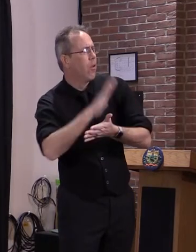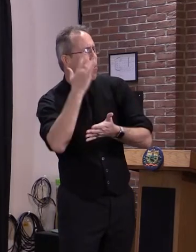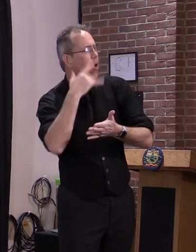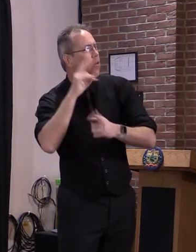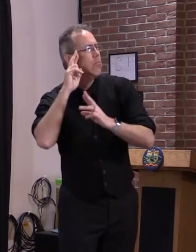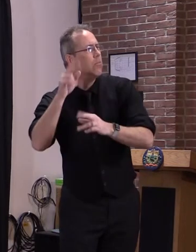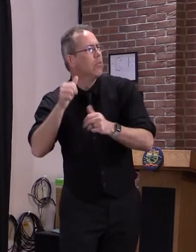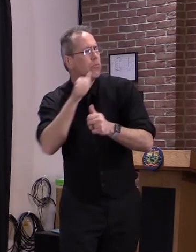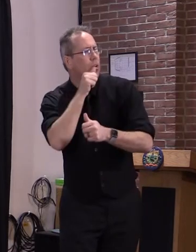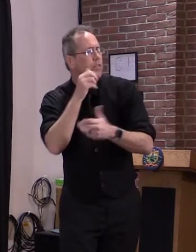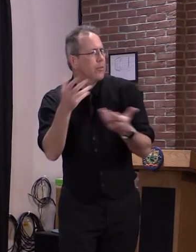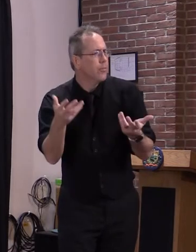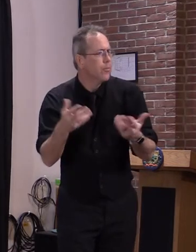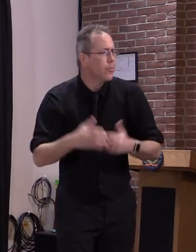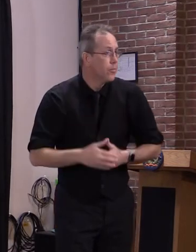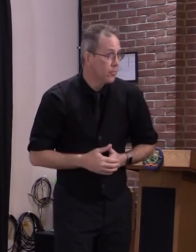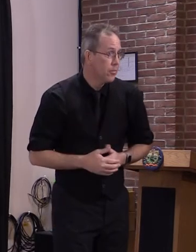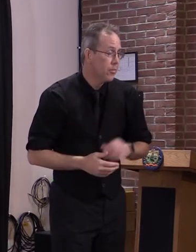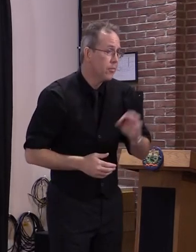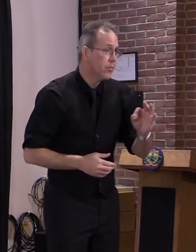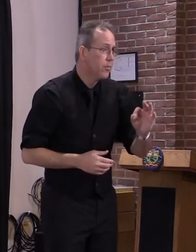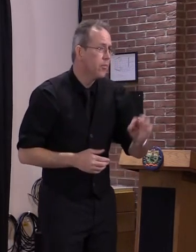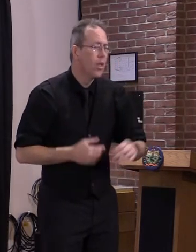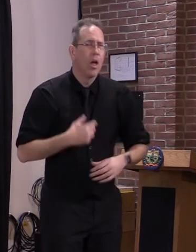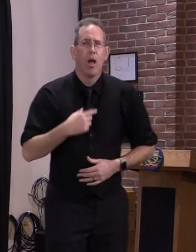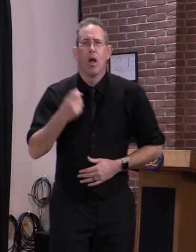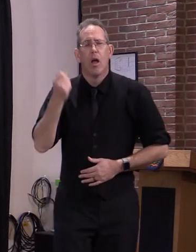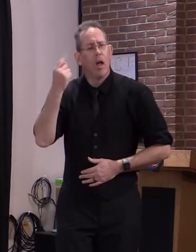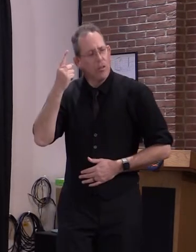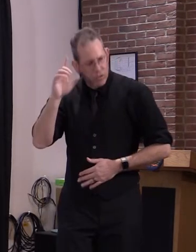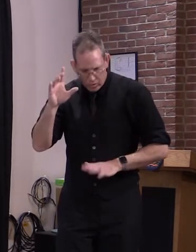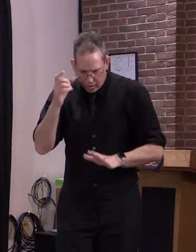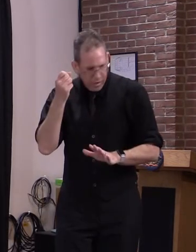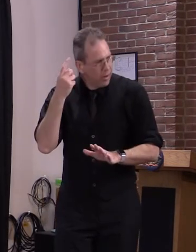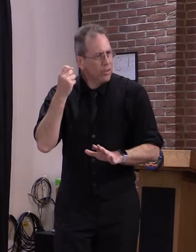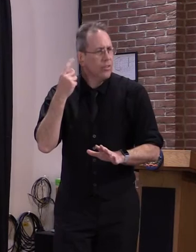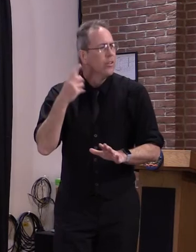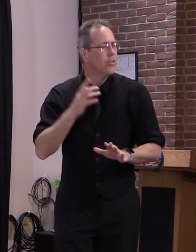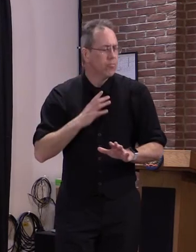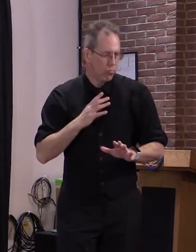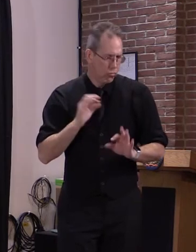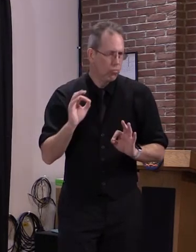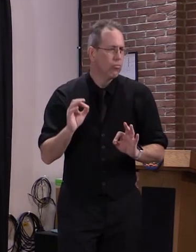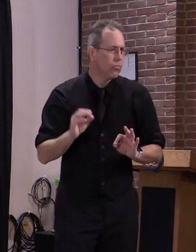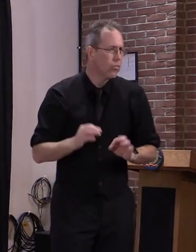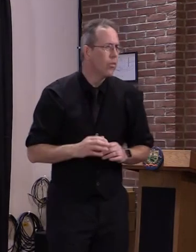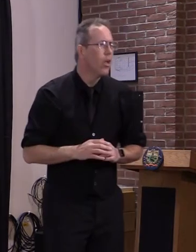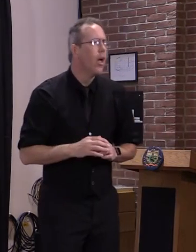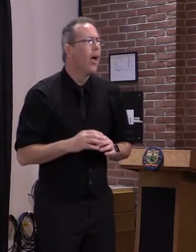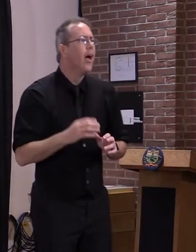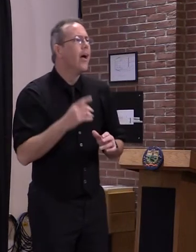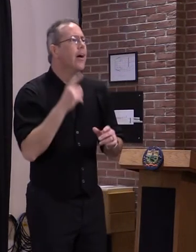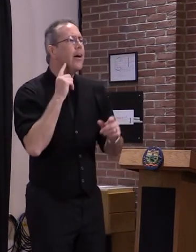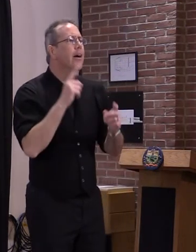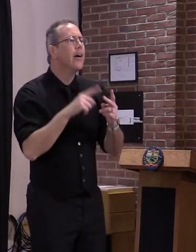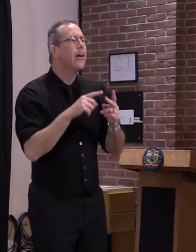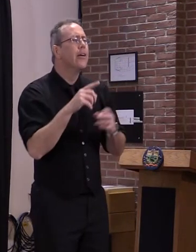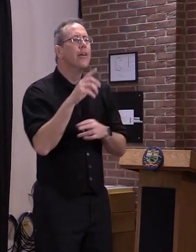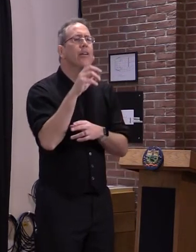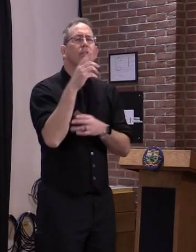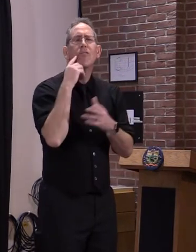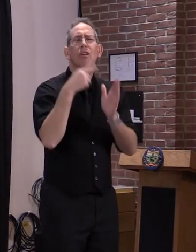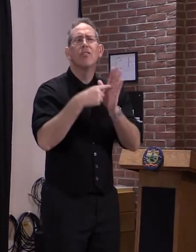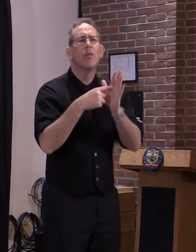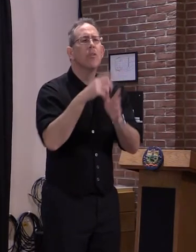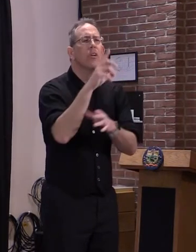Okay. Yep. I totally understand that answer. Just, you know, like in the case of the DUI arrests,